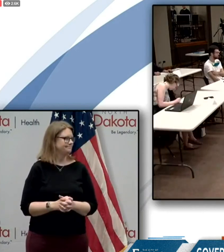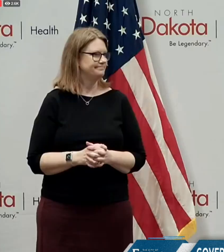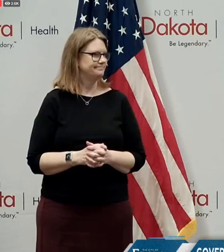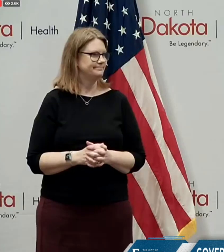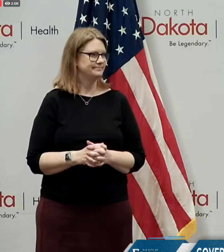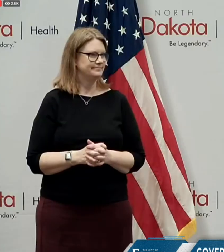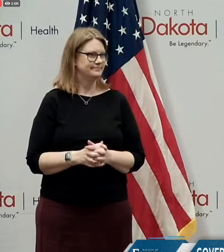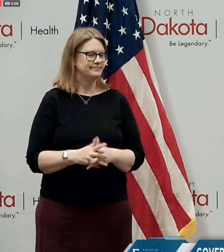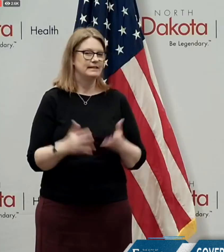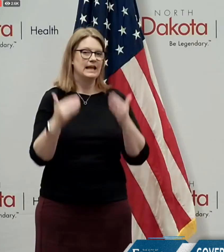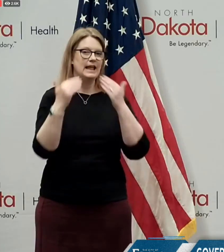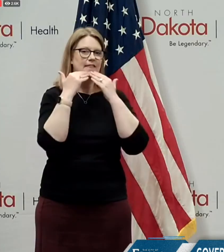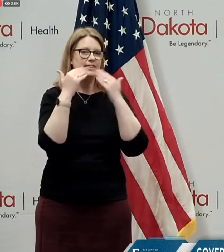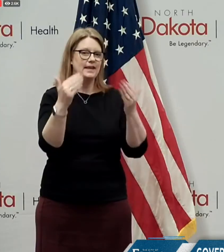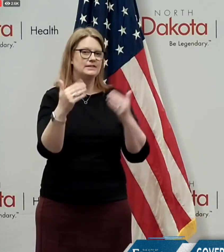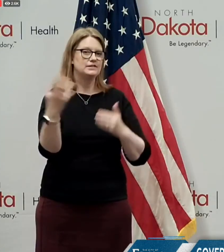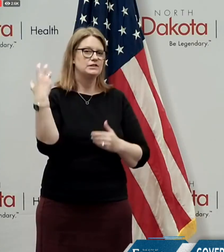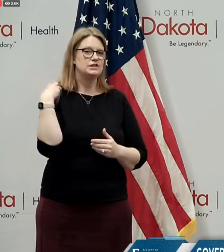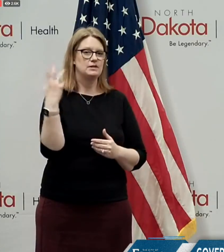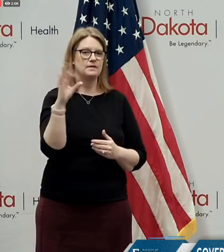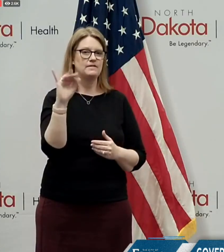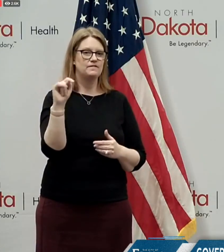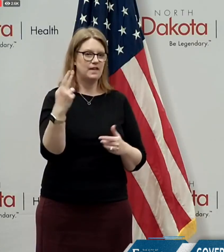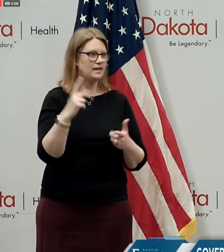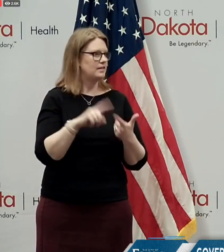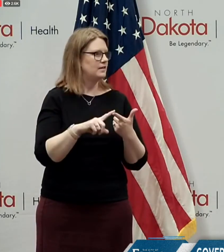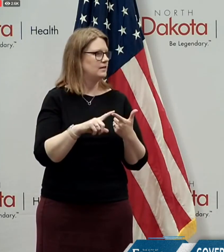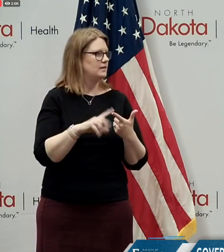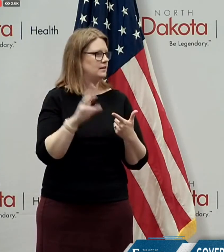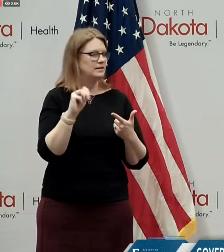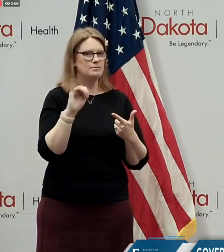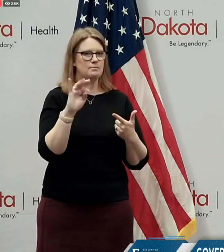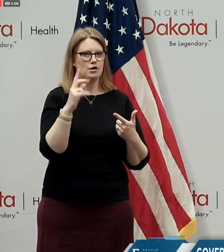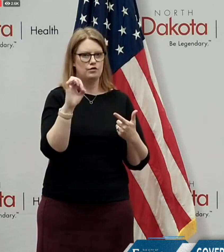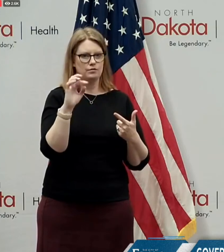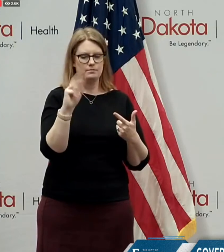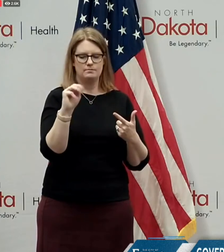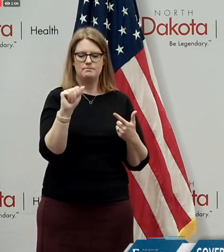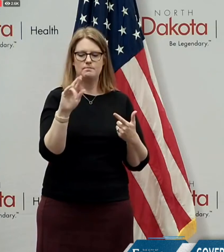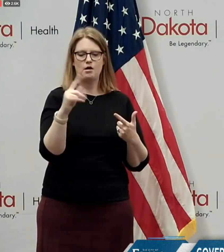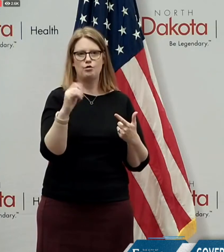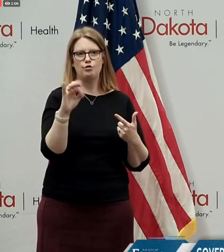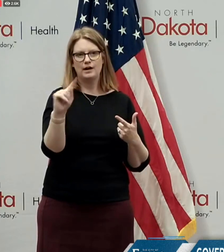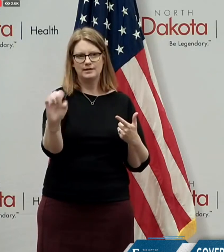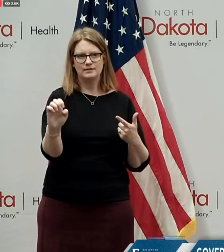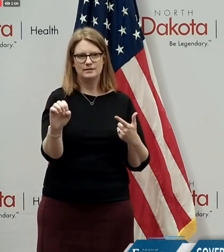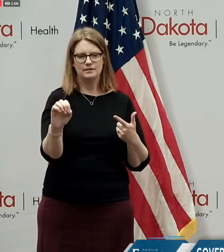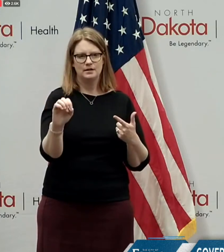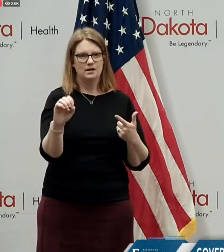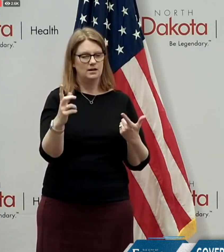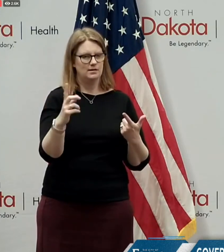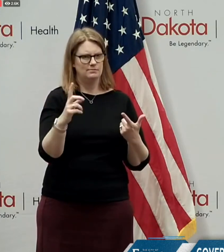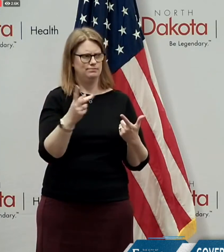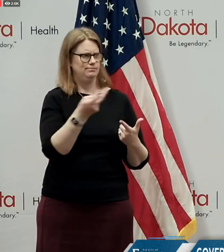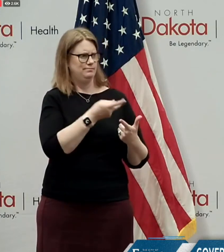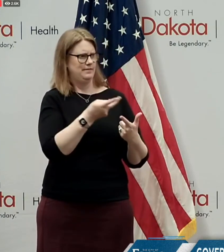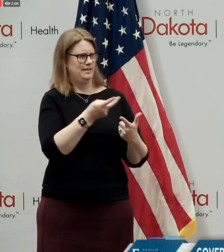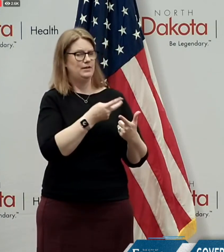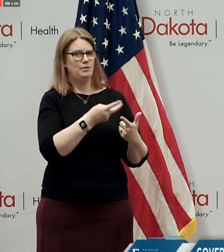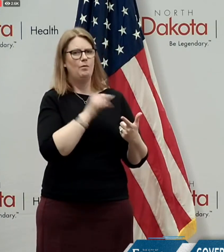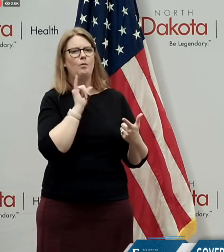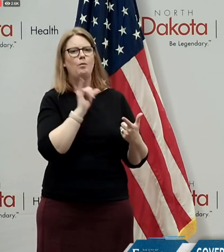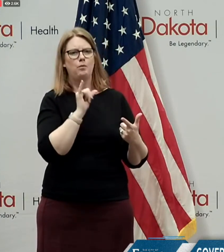I want to say thanks to Chairman Faith and to Margaret. I think everybody listening to the two of them